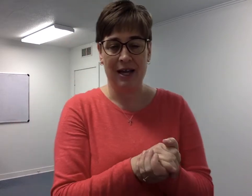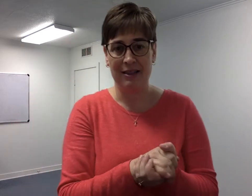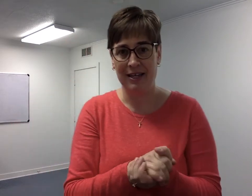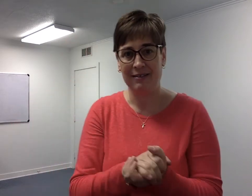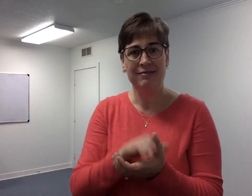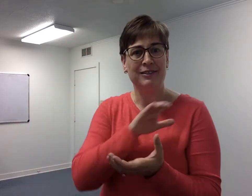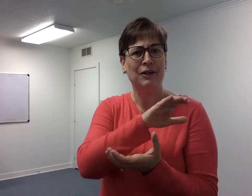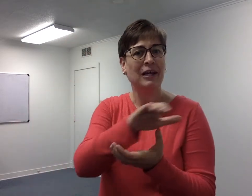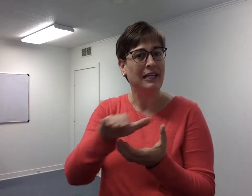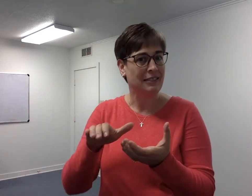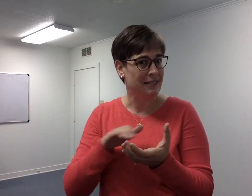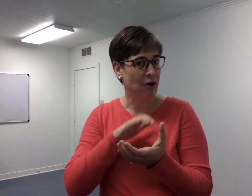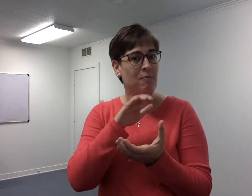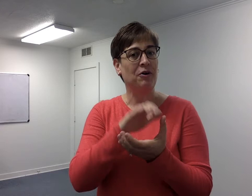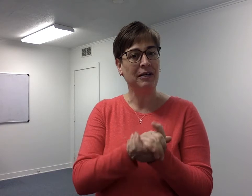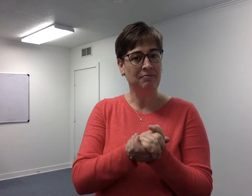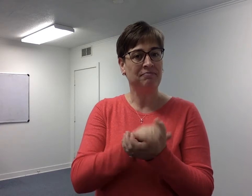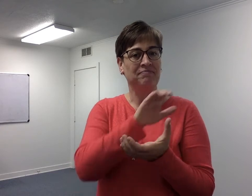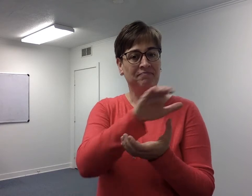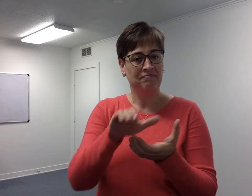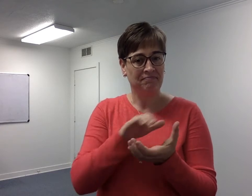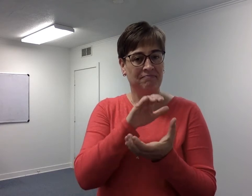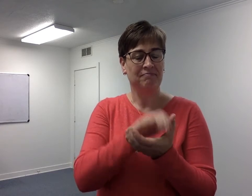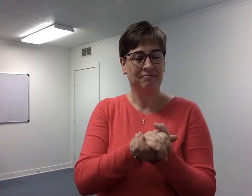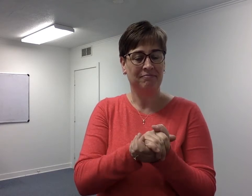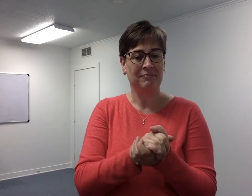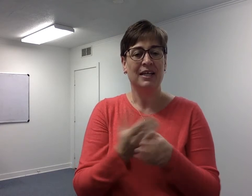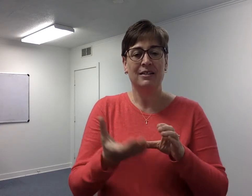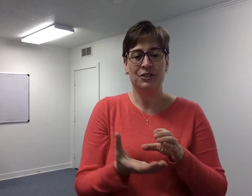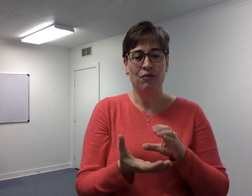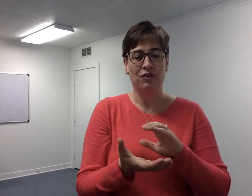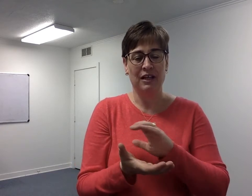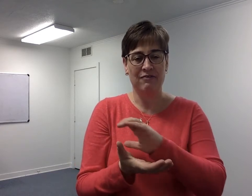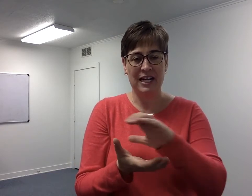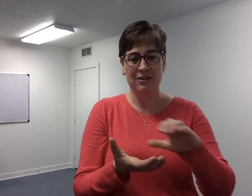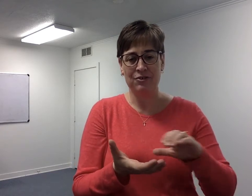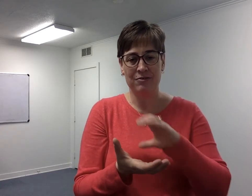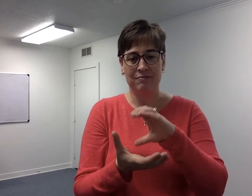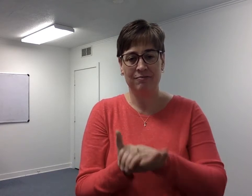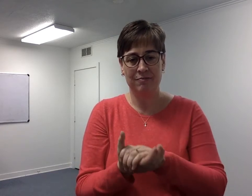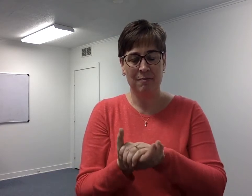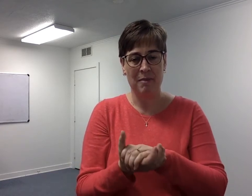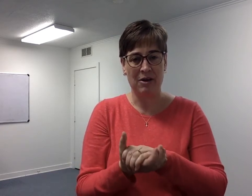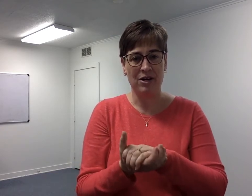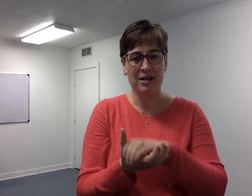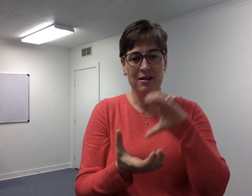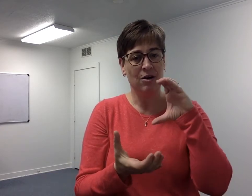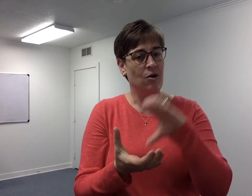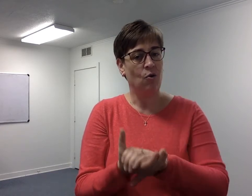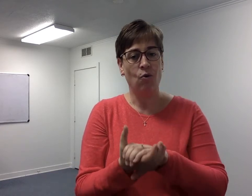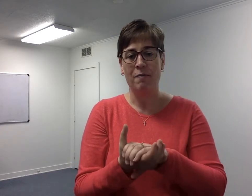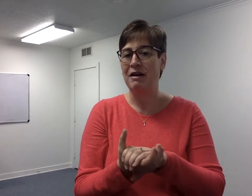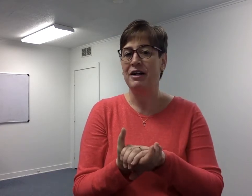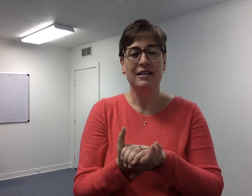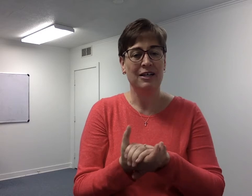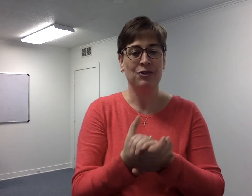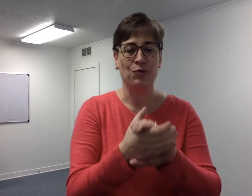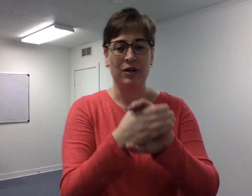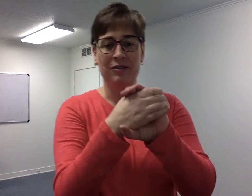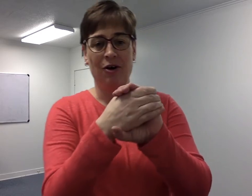then, like it's a ceremony. So for left-hander, married or married, either one. All you're